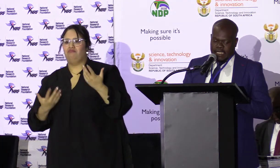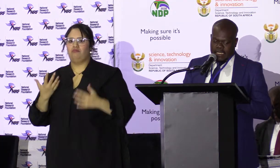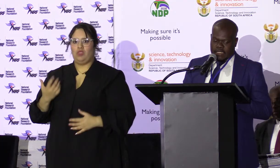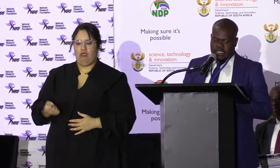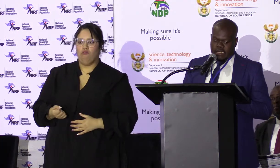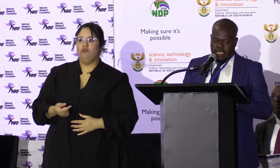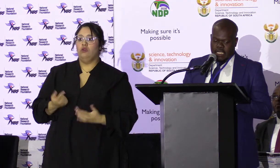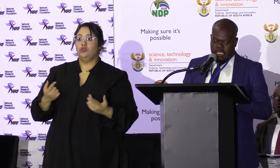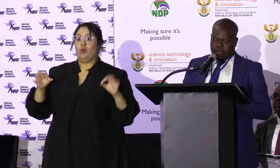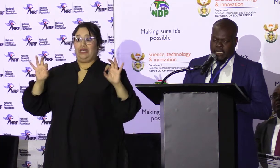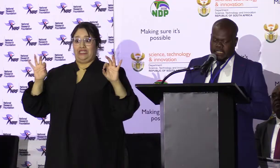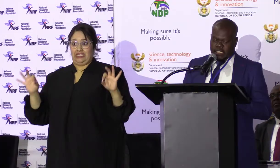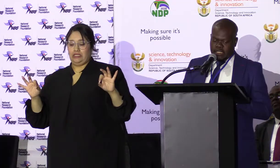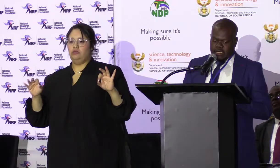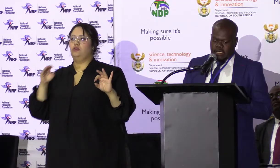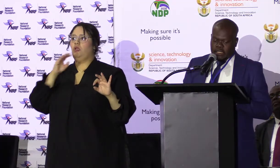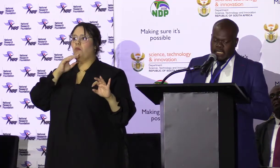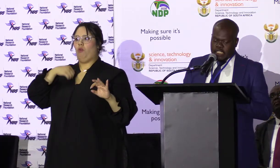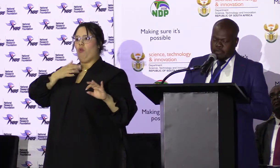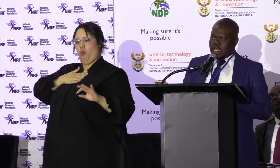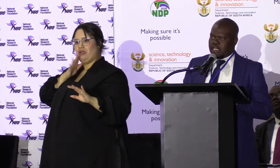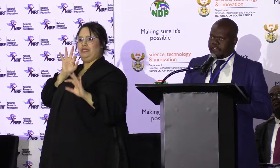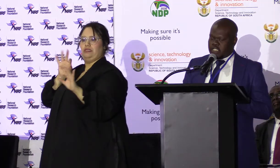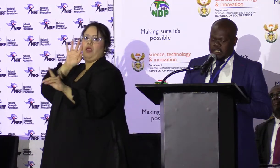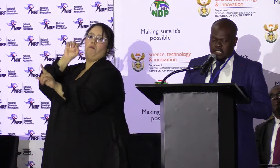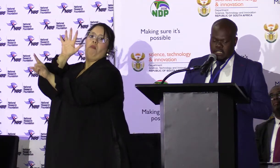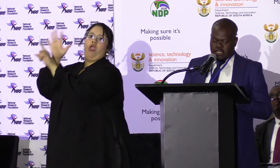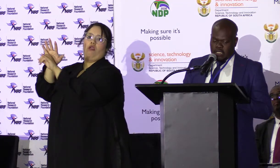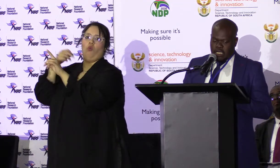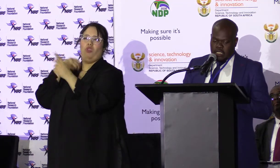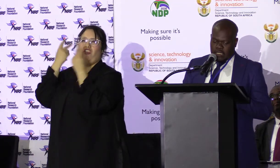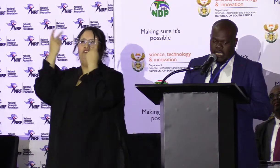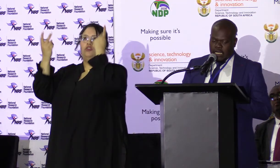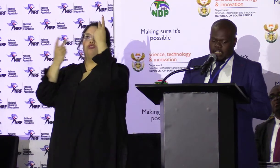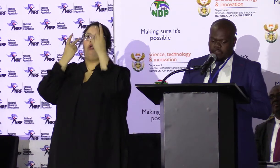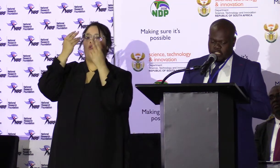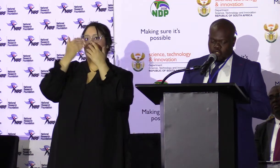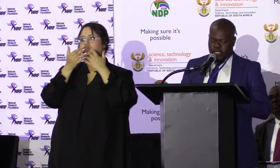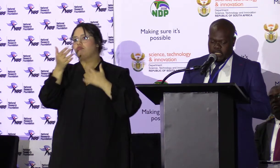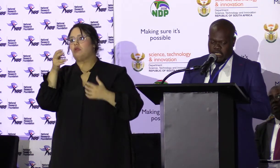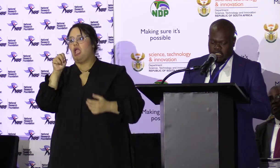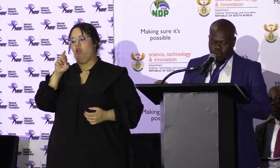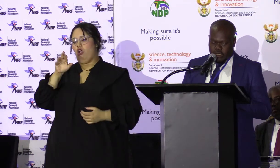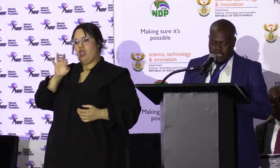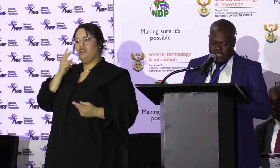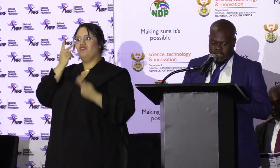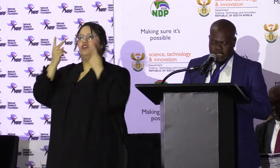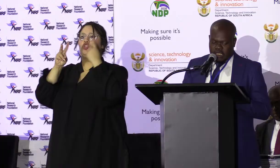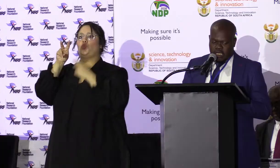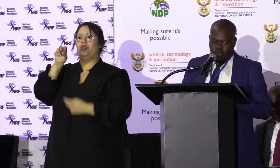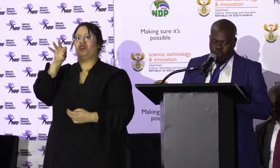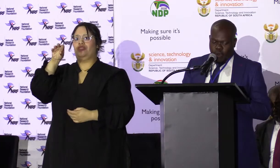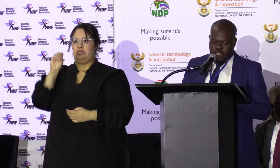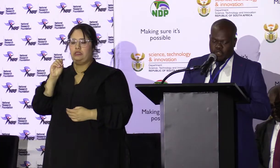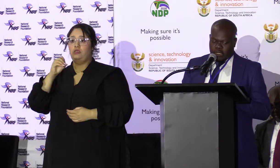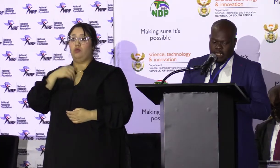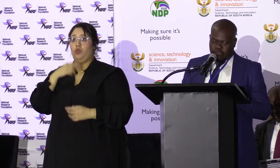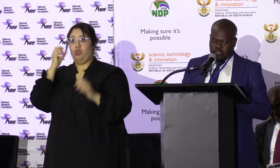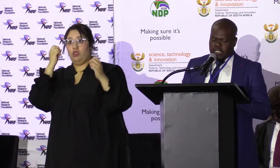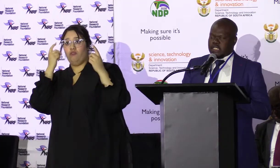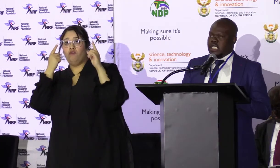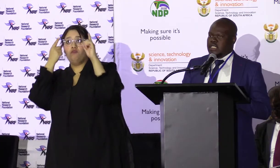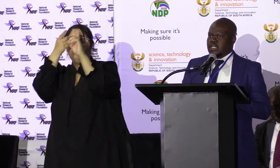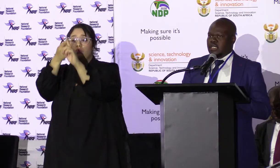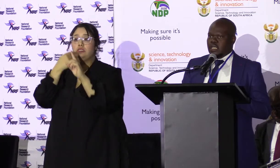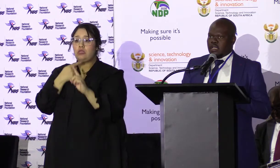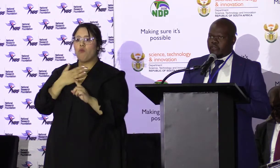this is the exact impact that has been envisioned in the NRF Vision 2030, which says we want to